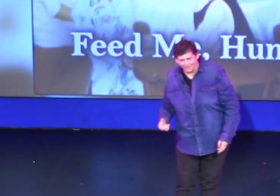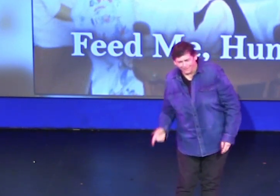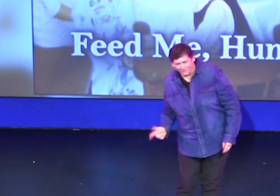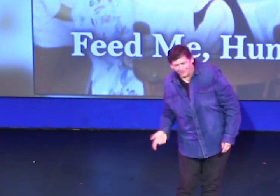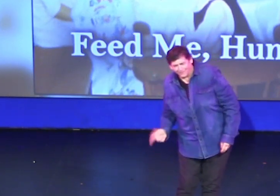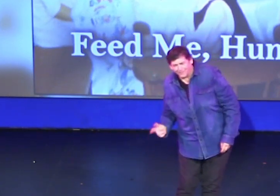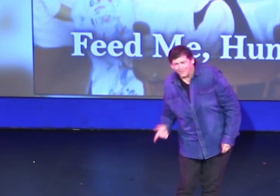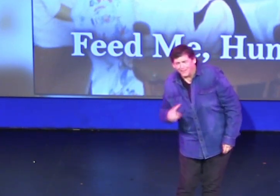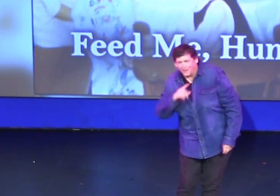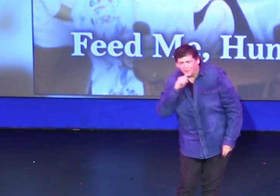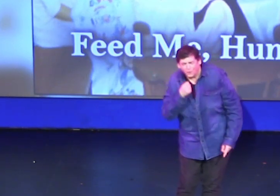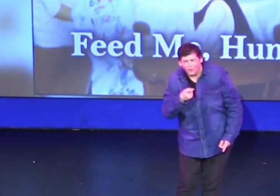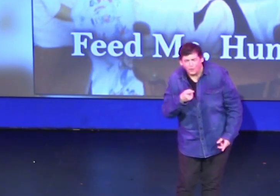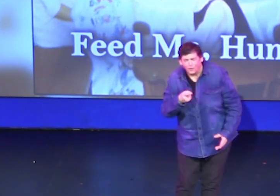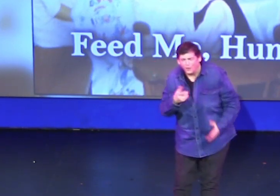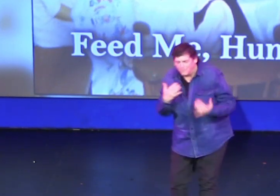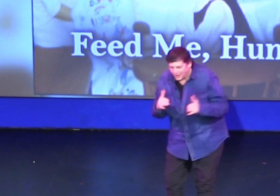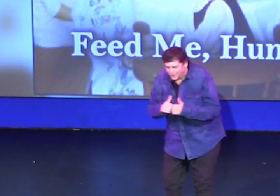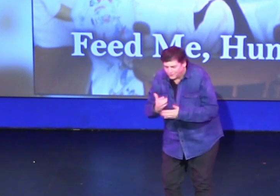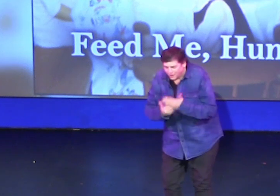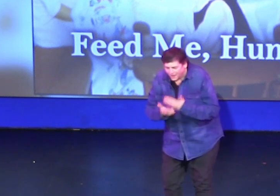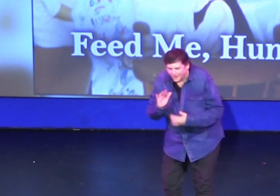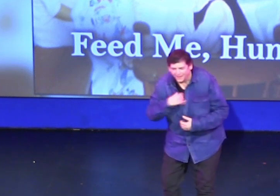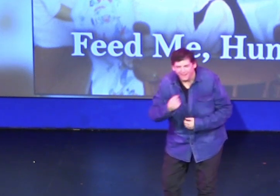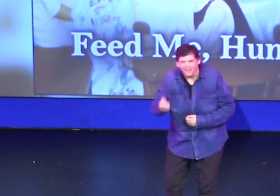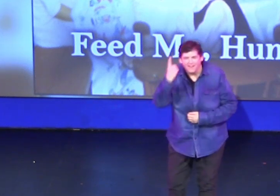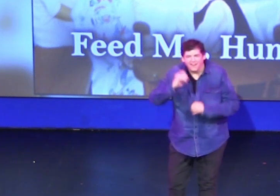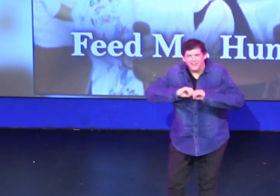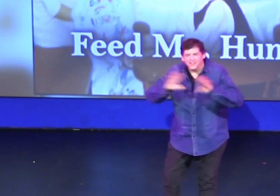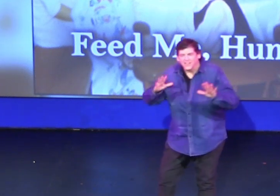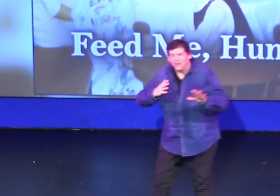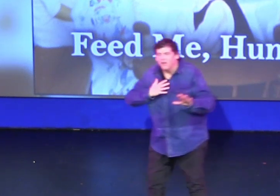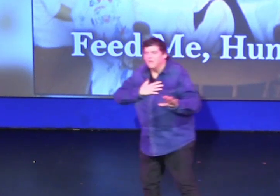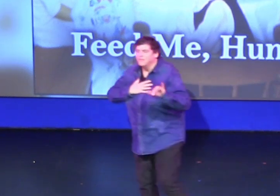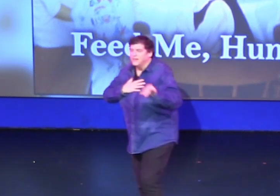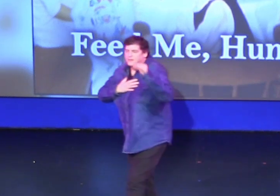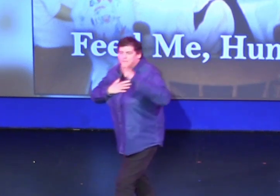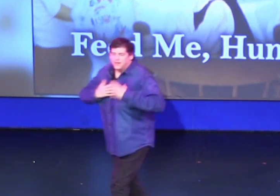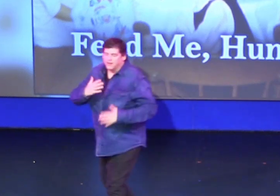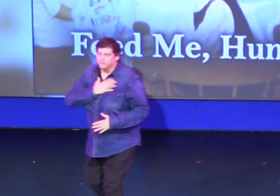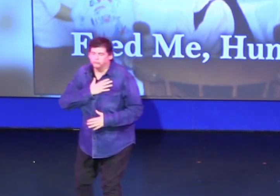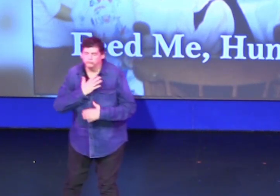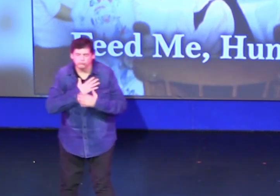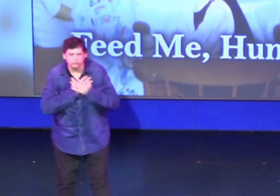It was actually creating a reflection and fingerspelling the word reflection. It made so much sense.